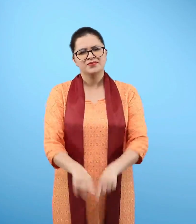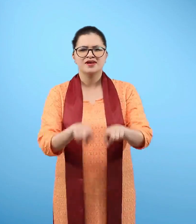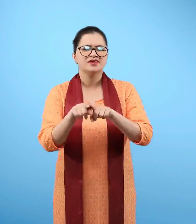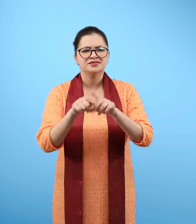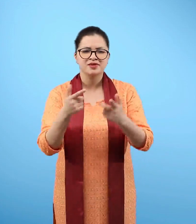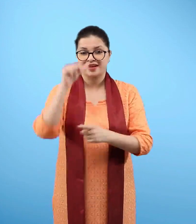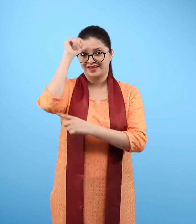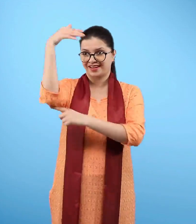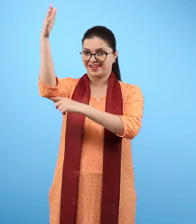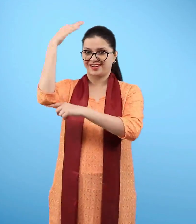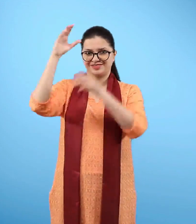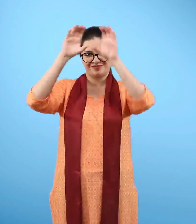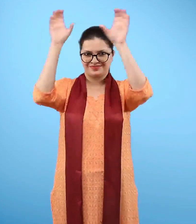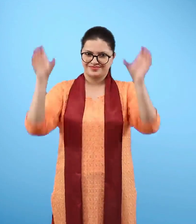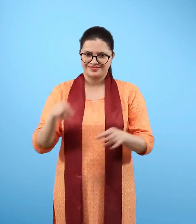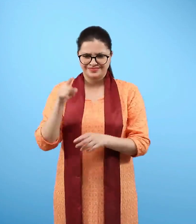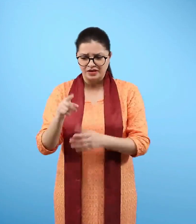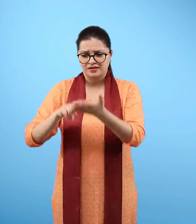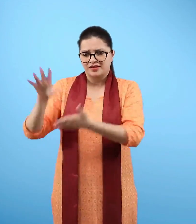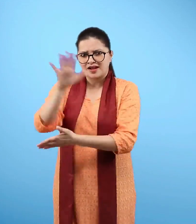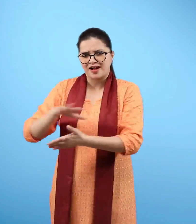like India Gate, National Stadium,